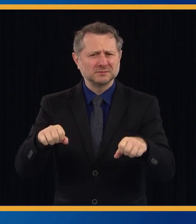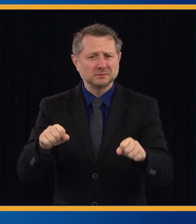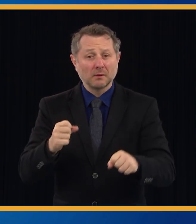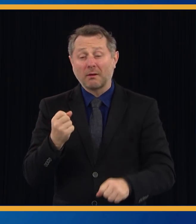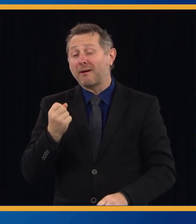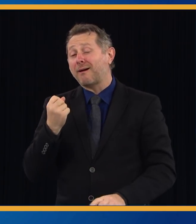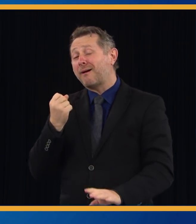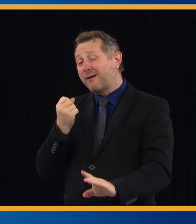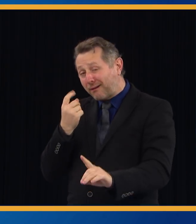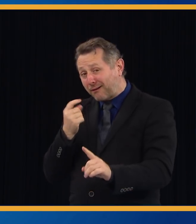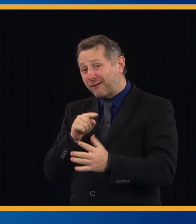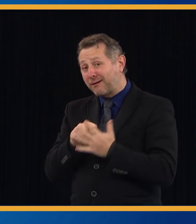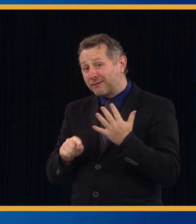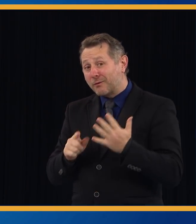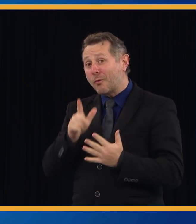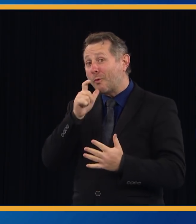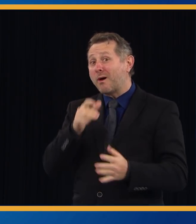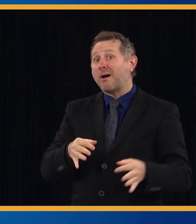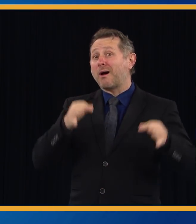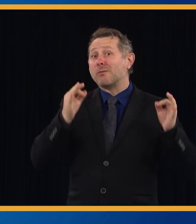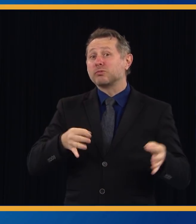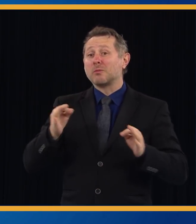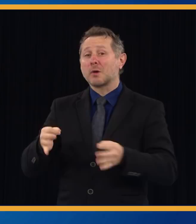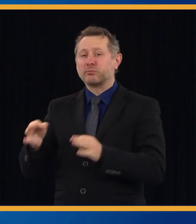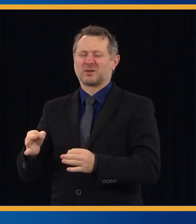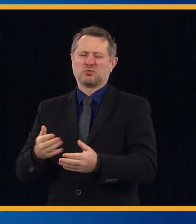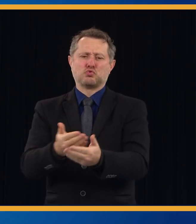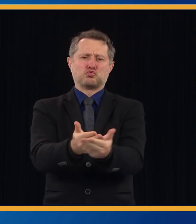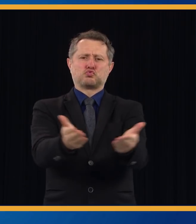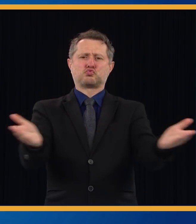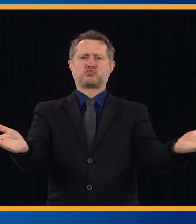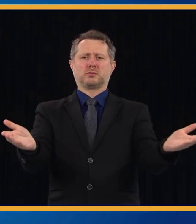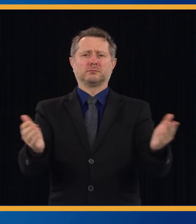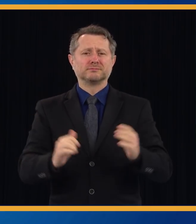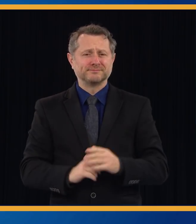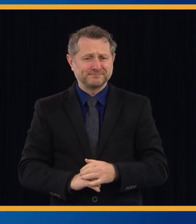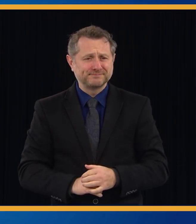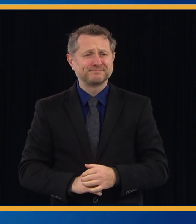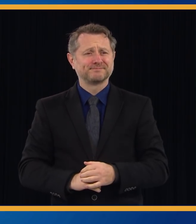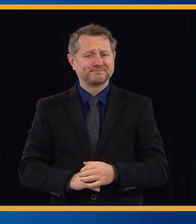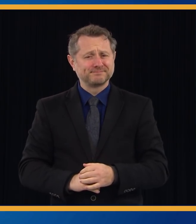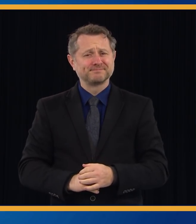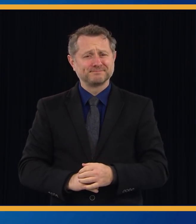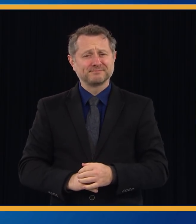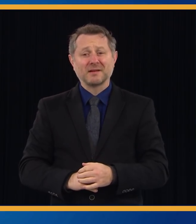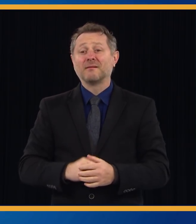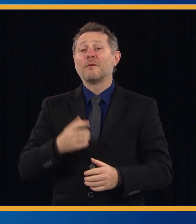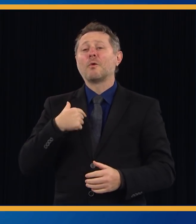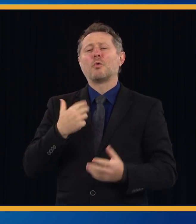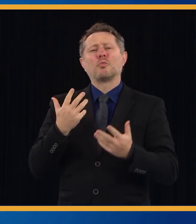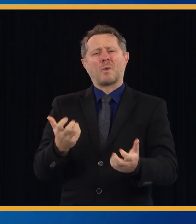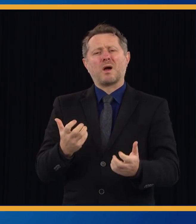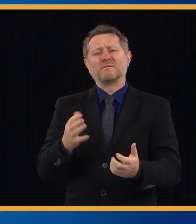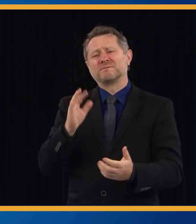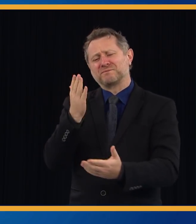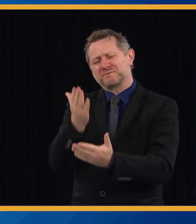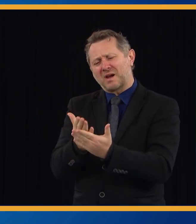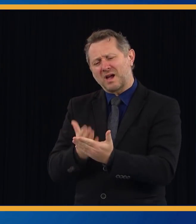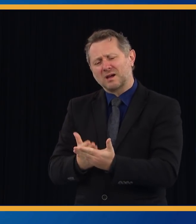to giving everybody the information so people can make their own decision. And the